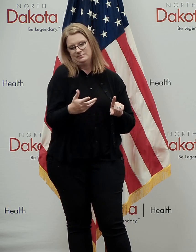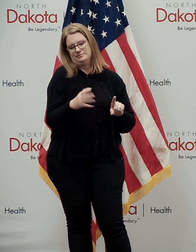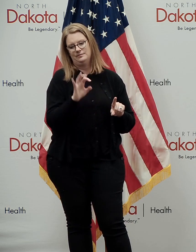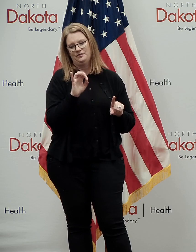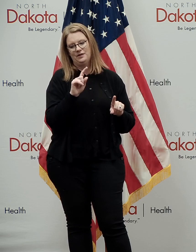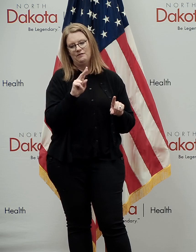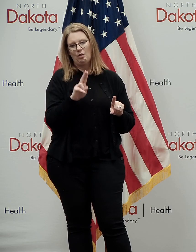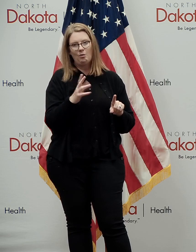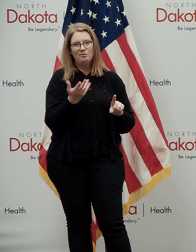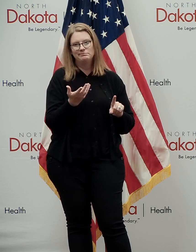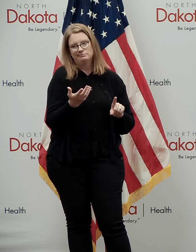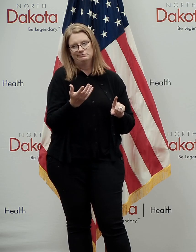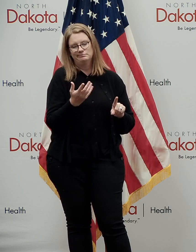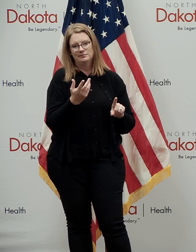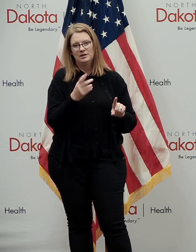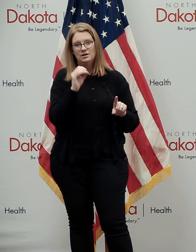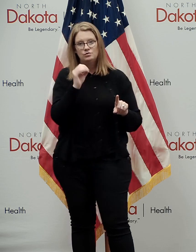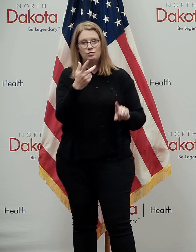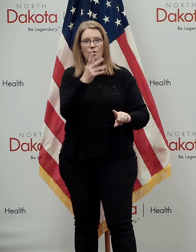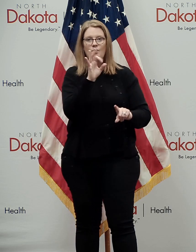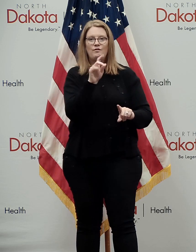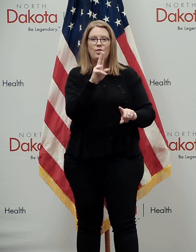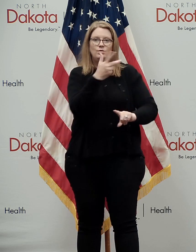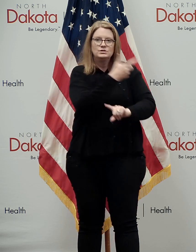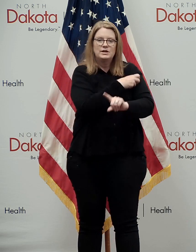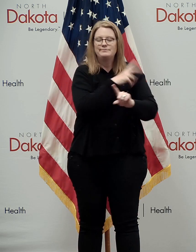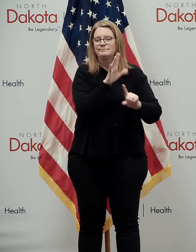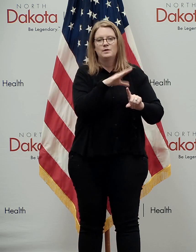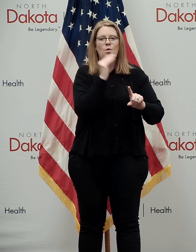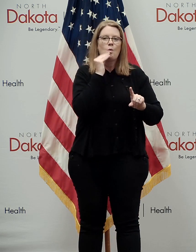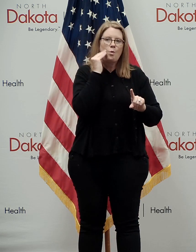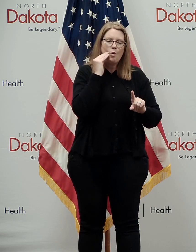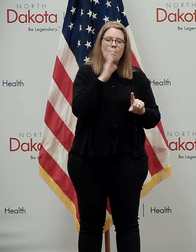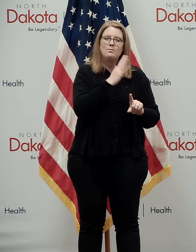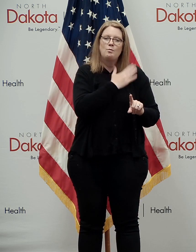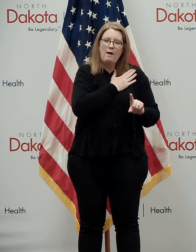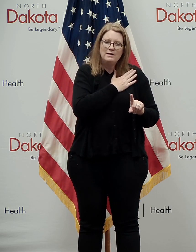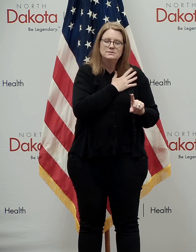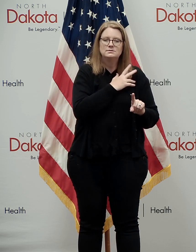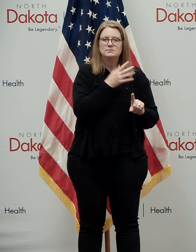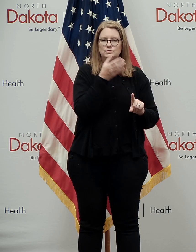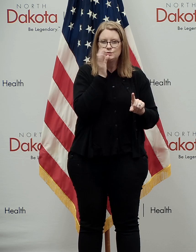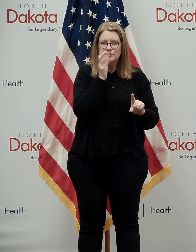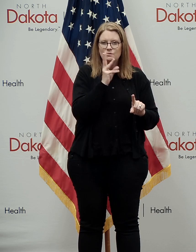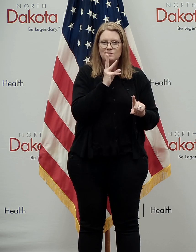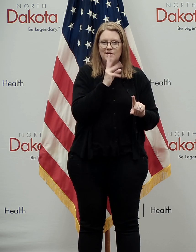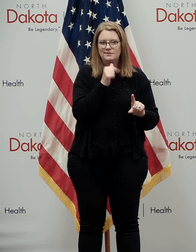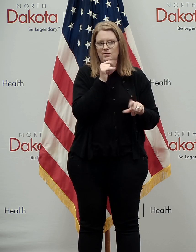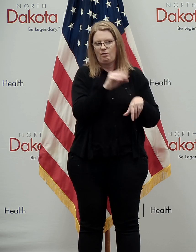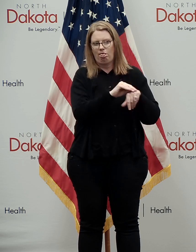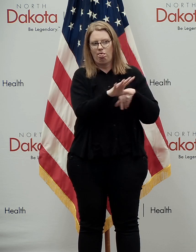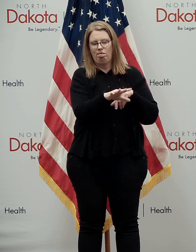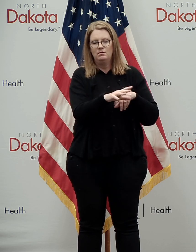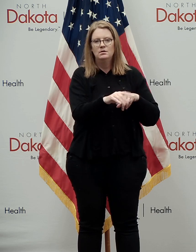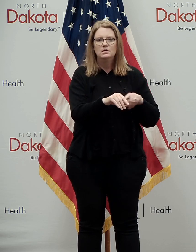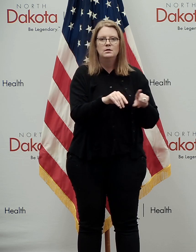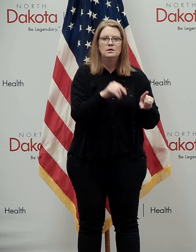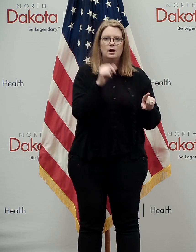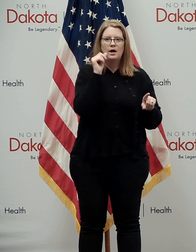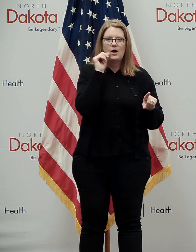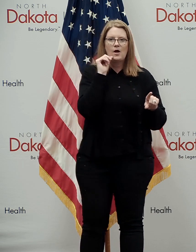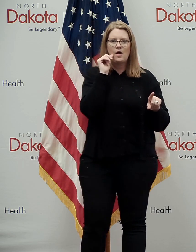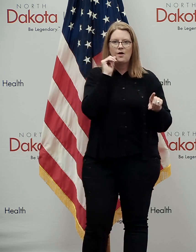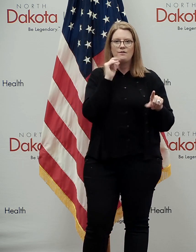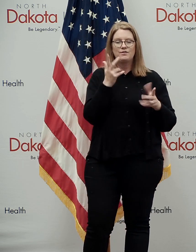flu, you didn't have a flu shot, go home, rest, fluids, you know, try not to infect somebody else. But I think